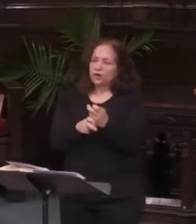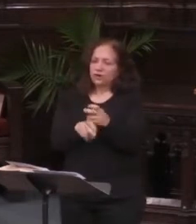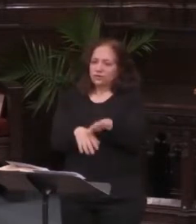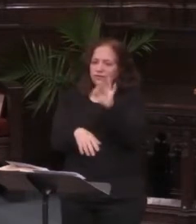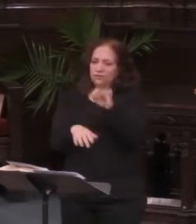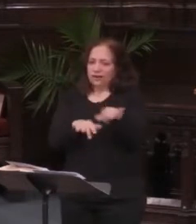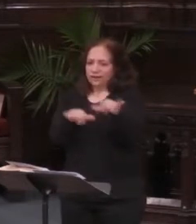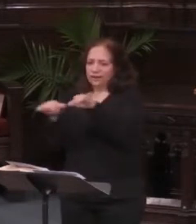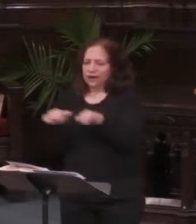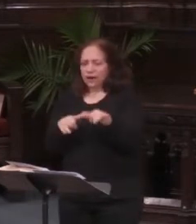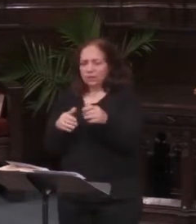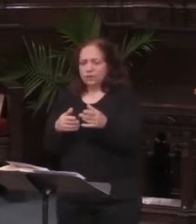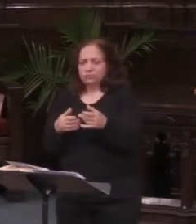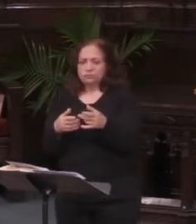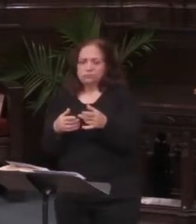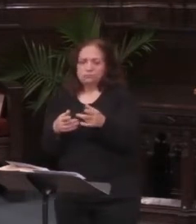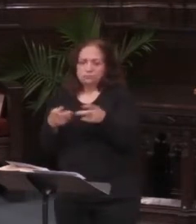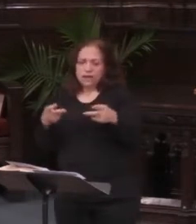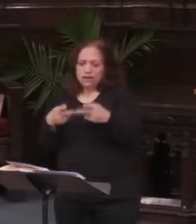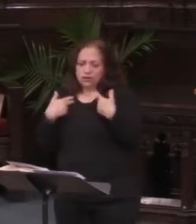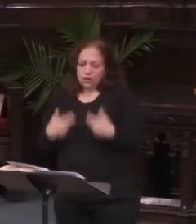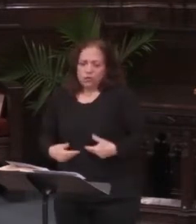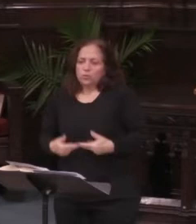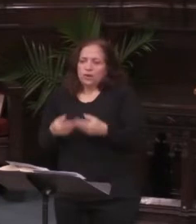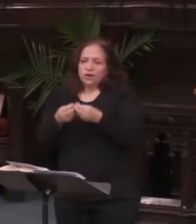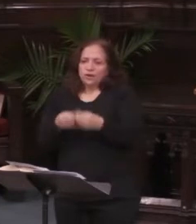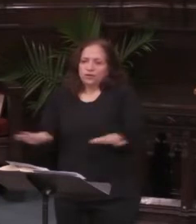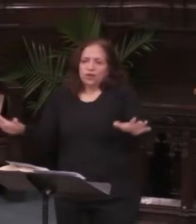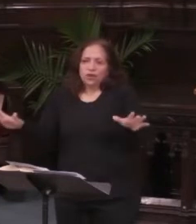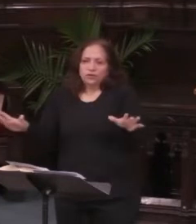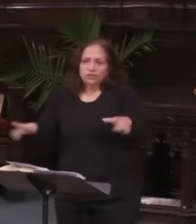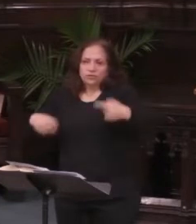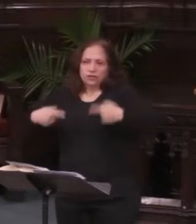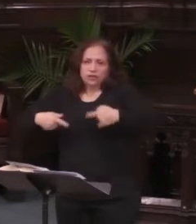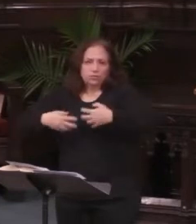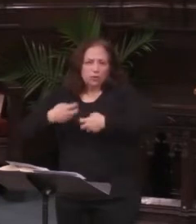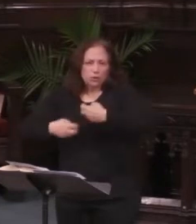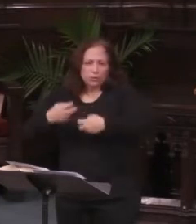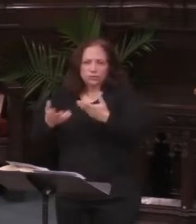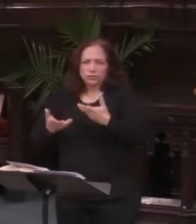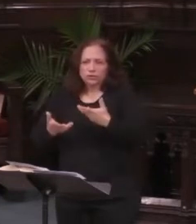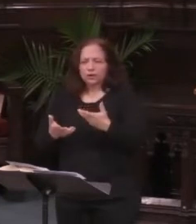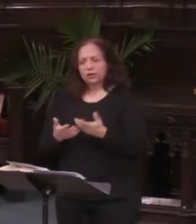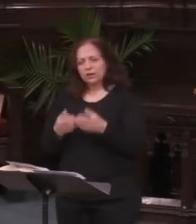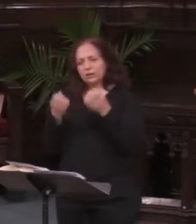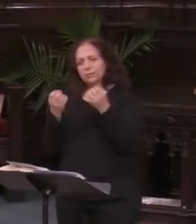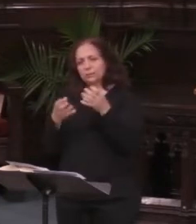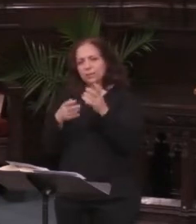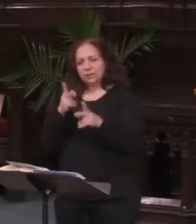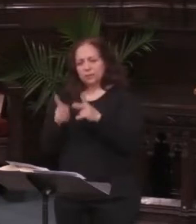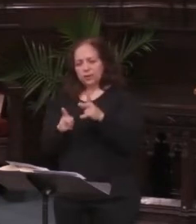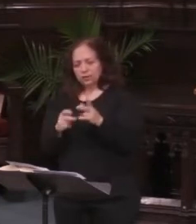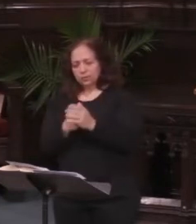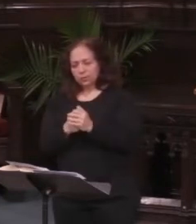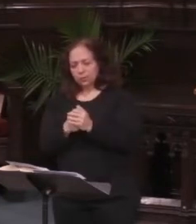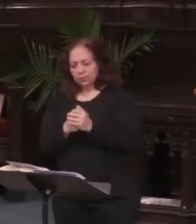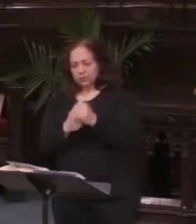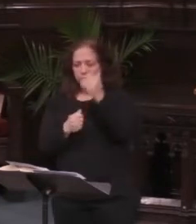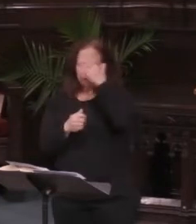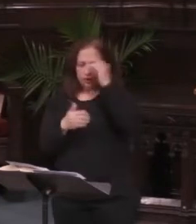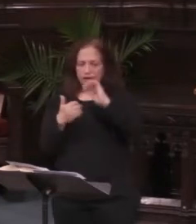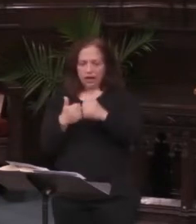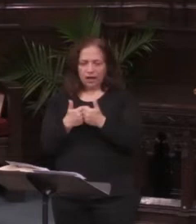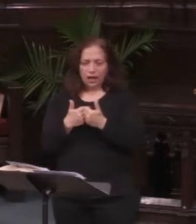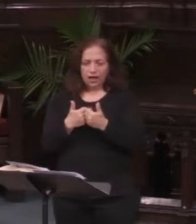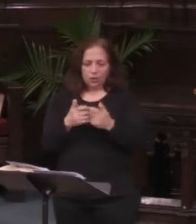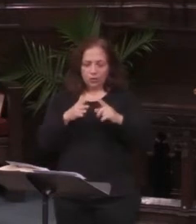ground. Our humanity is lost in the scuffle. Those of us who wish for peace forget how to make it or